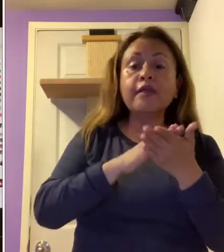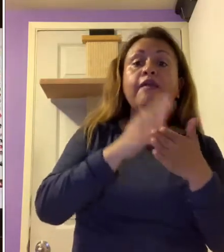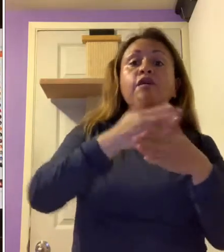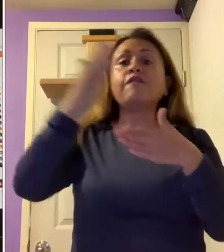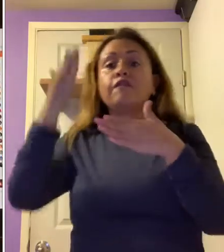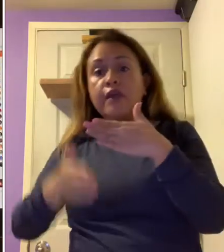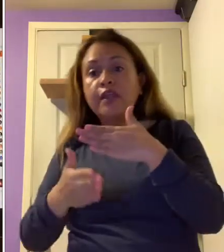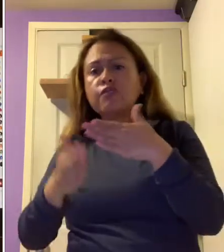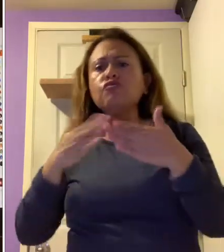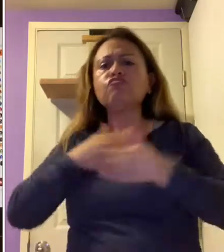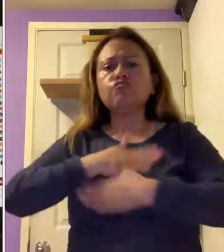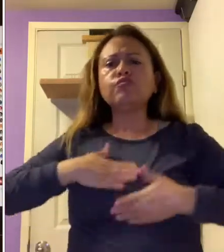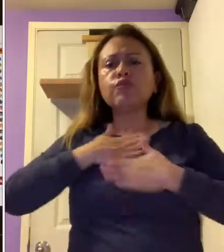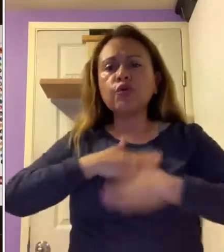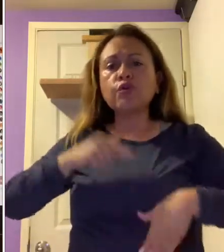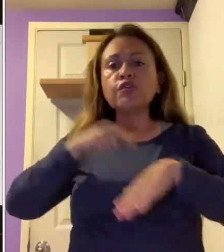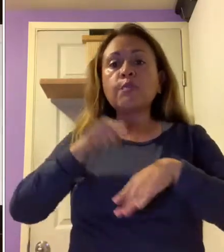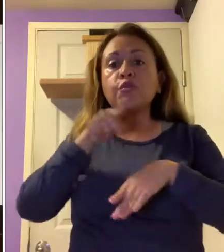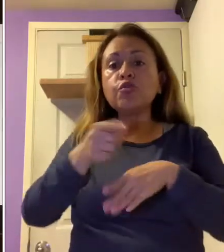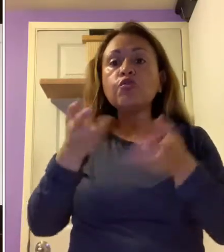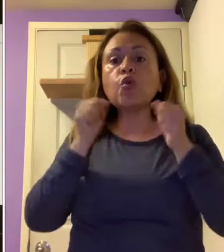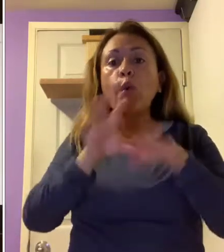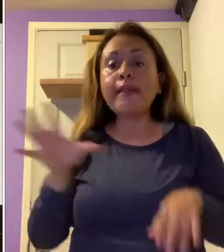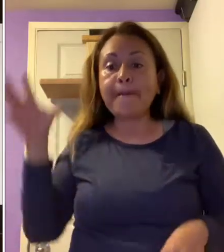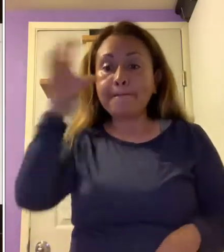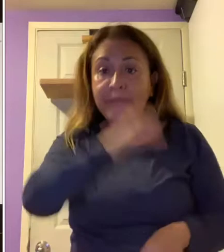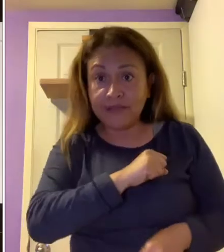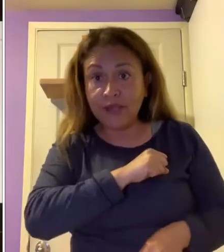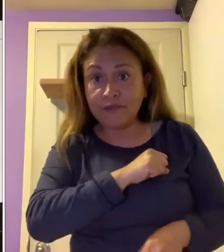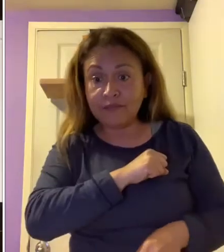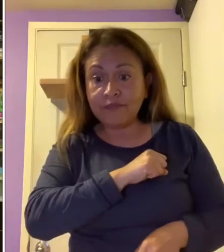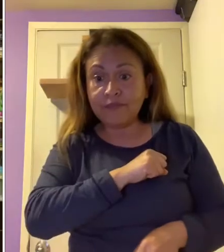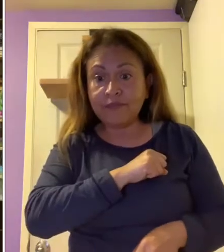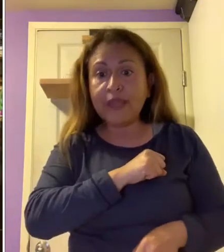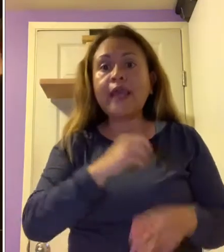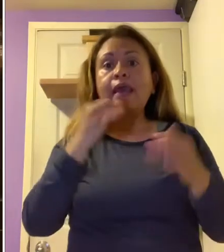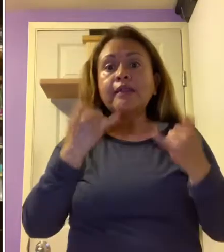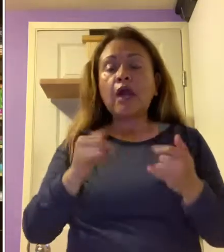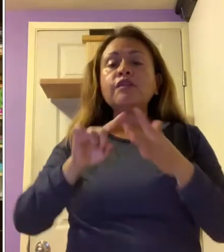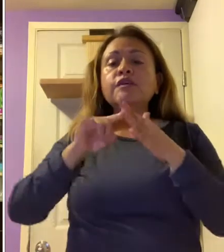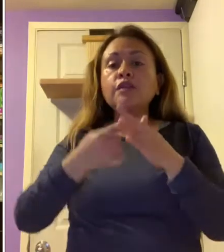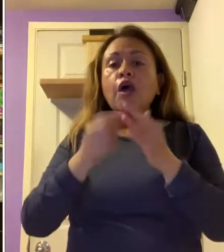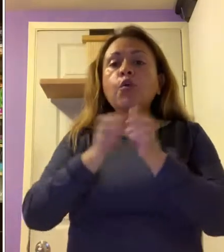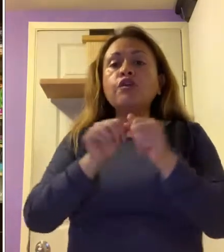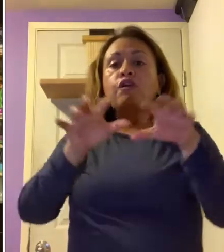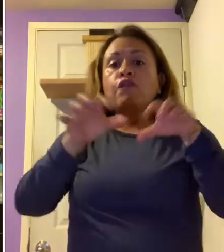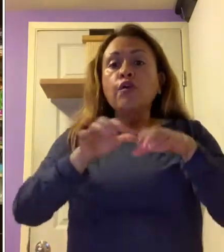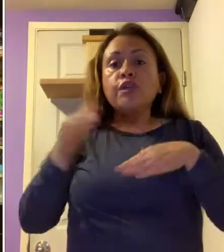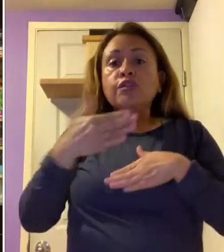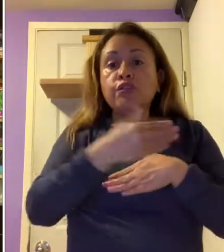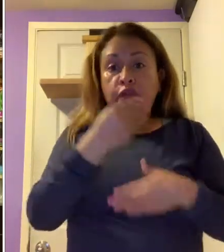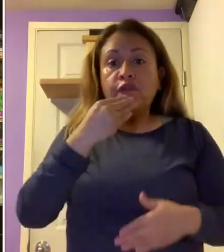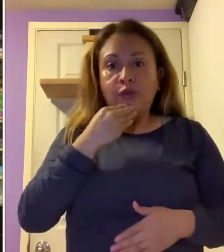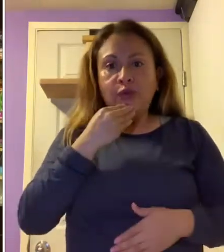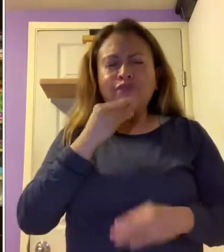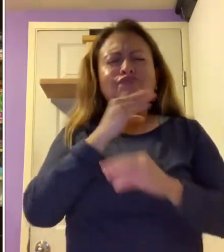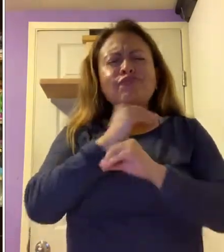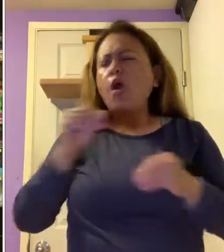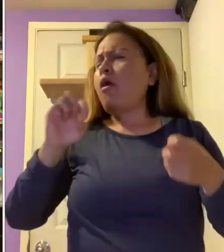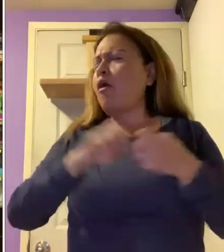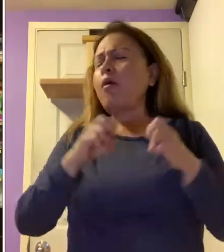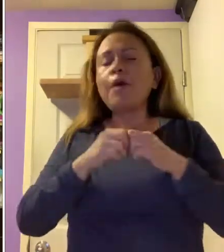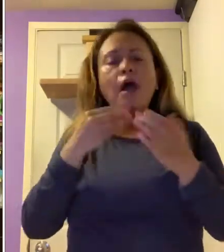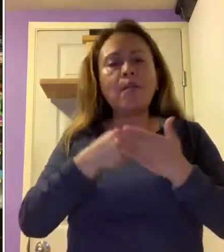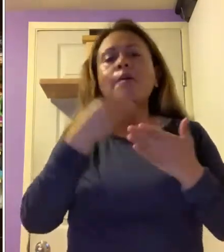We hang out with the community. It's a good old time, and you do not want to miss out. Let's start, you guys, with frozen seafood. There's